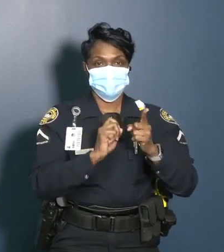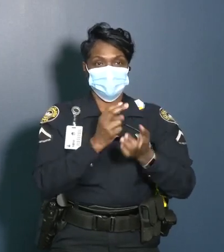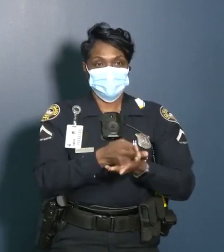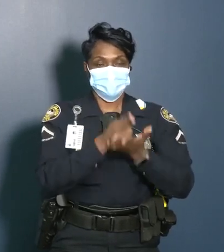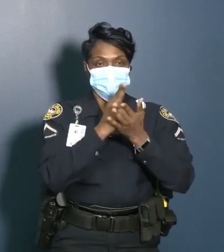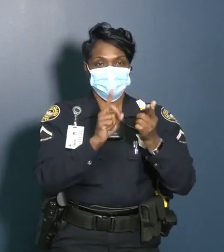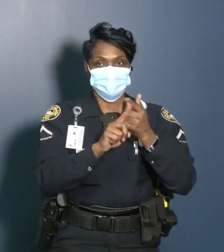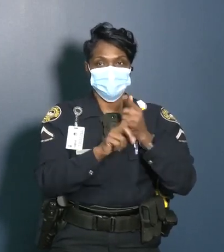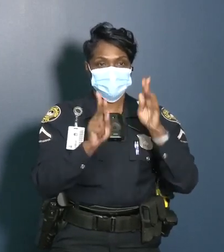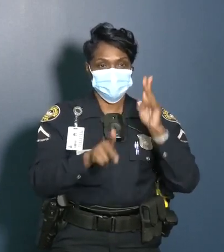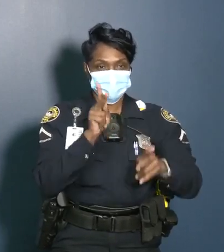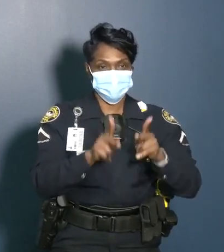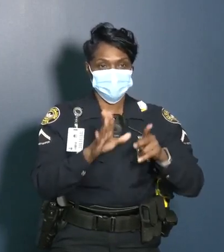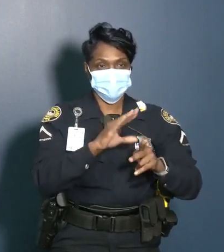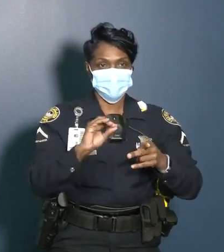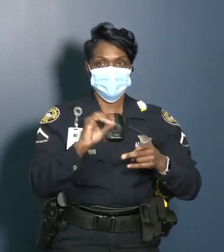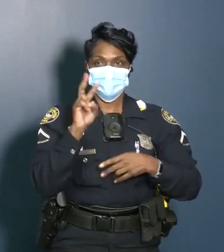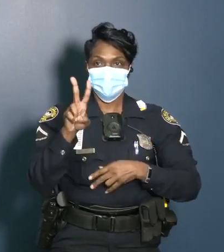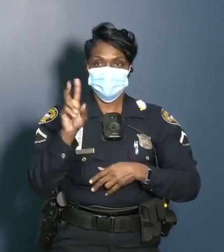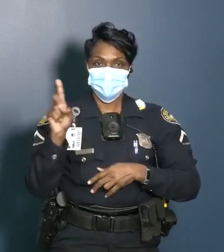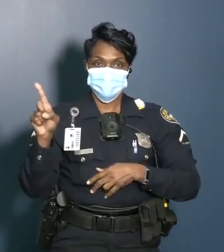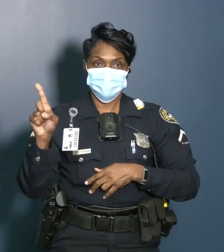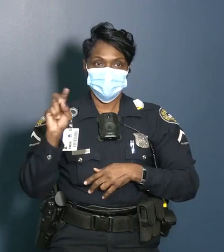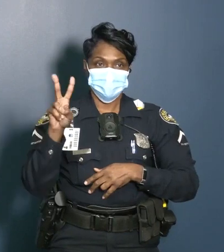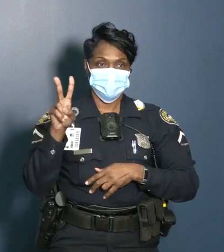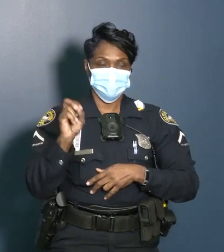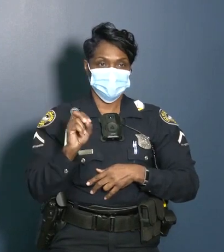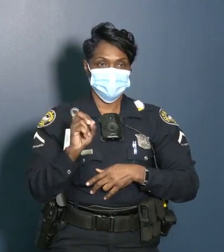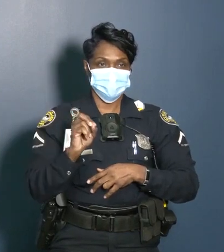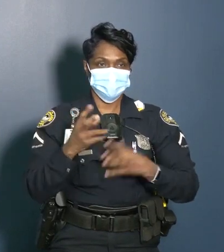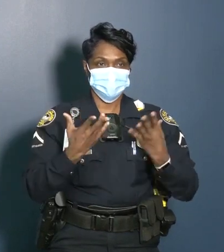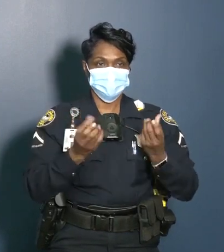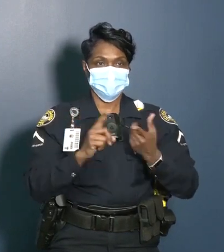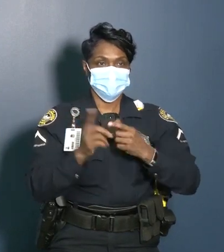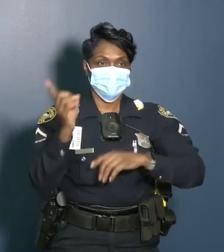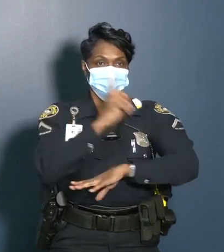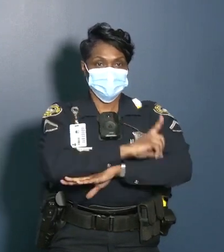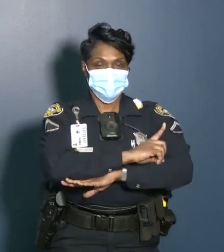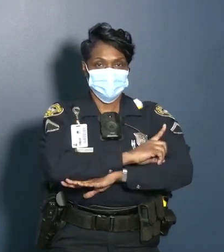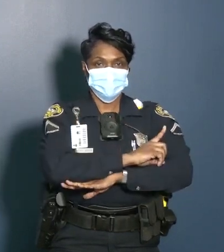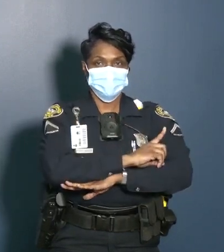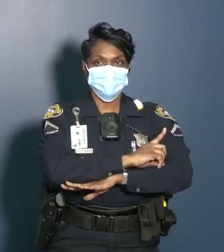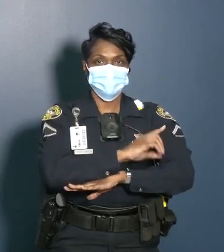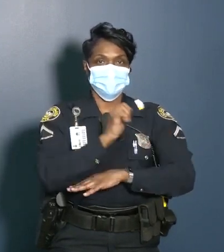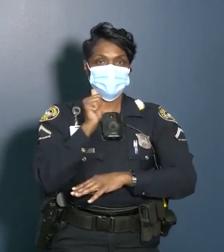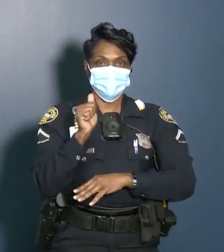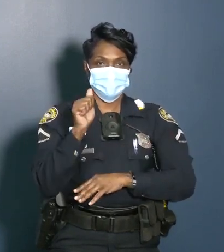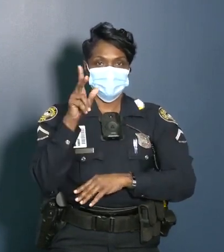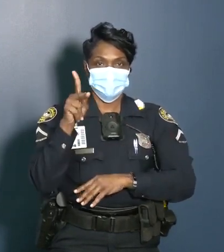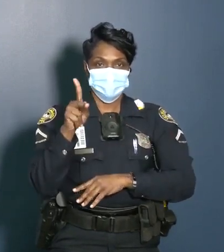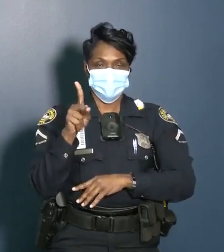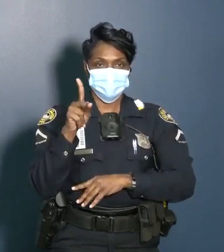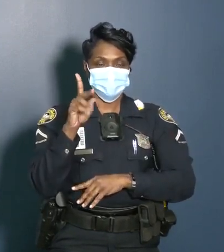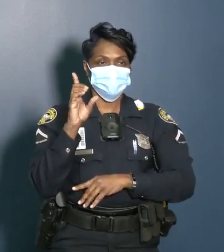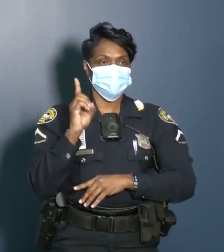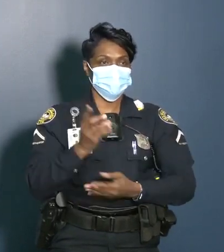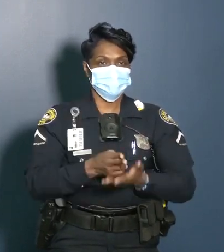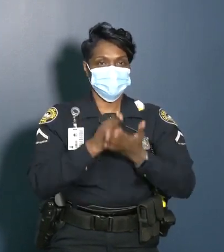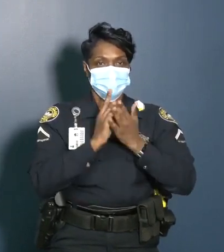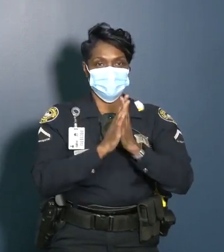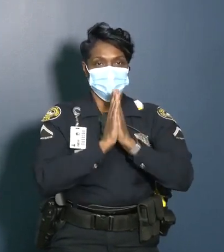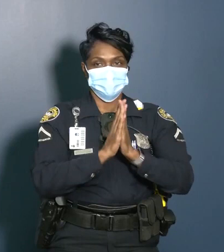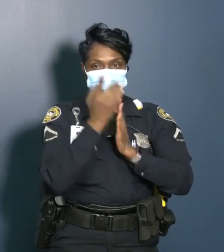public. In 2021, we would like to continue that trend. Today, the Atlanta Police Homicide Unit is asking for your help.